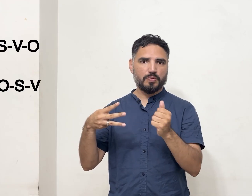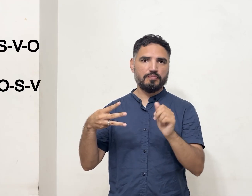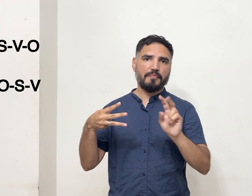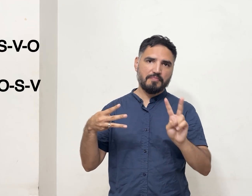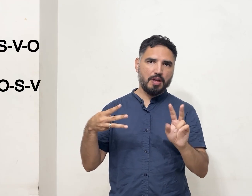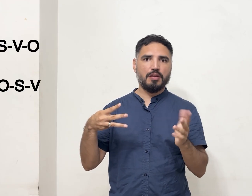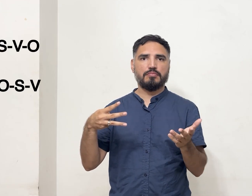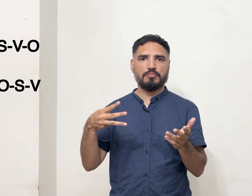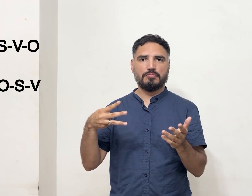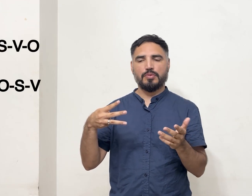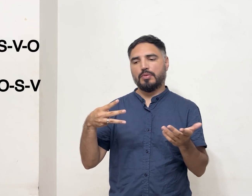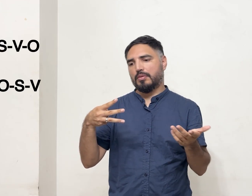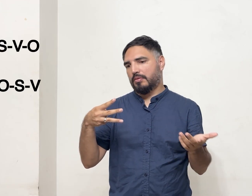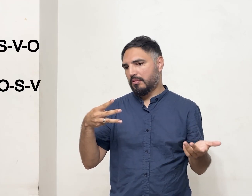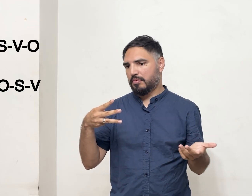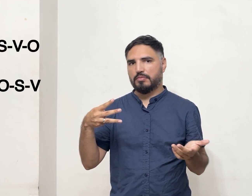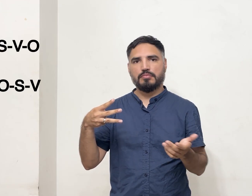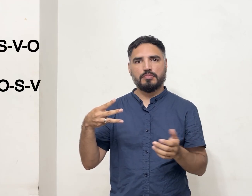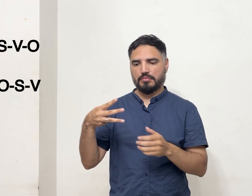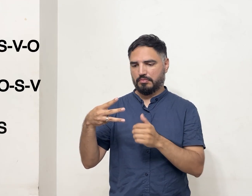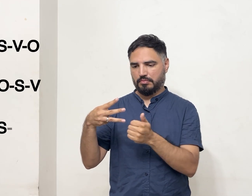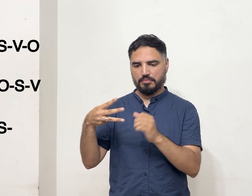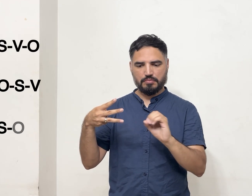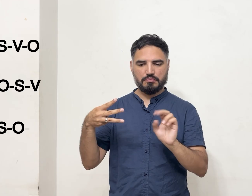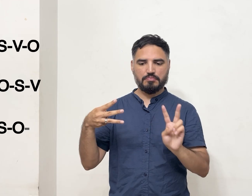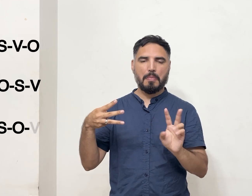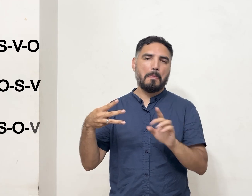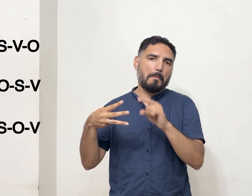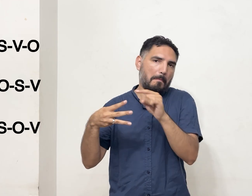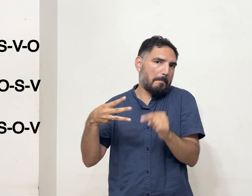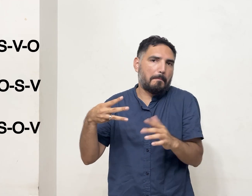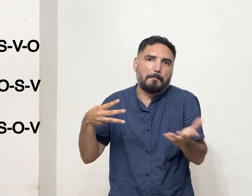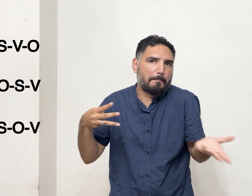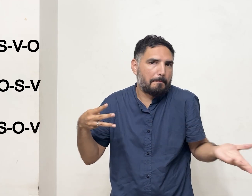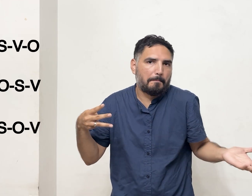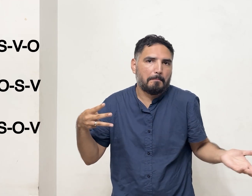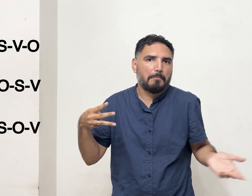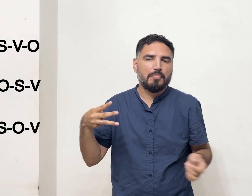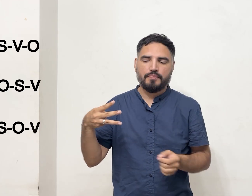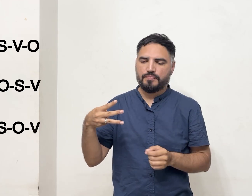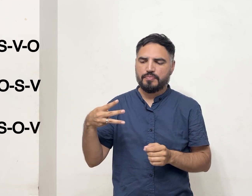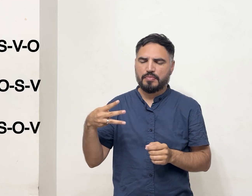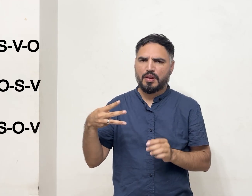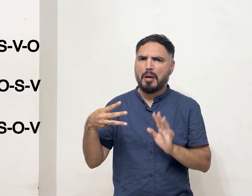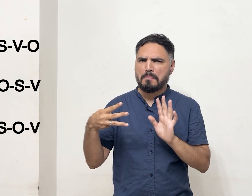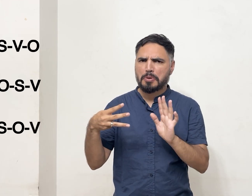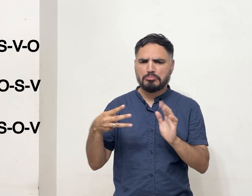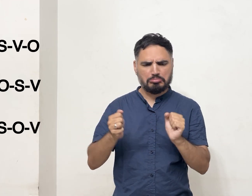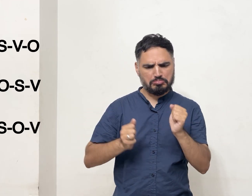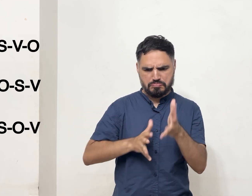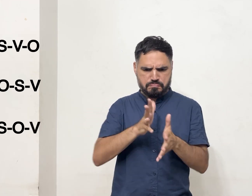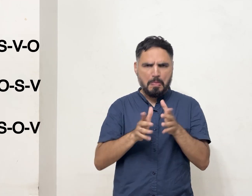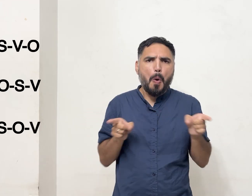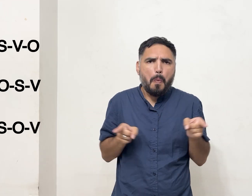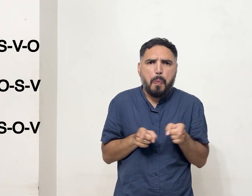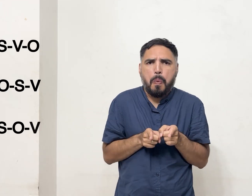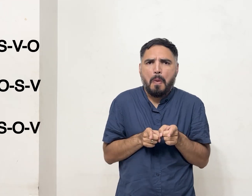subject, verb, and subject, object, verb. We can use any of these three without a problem. Of course,